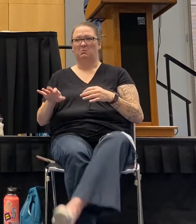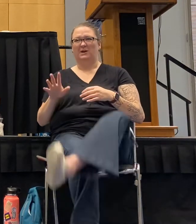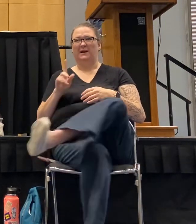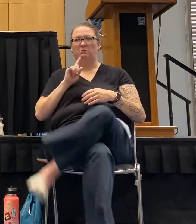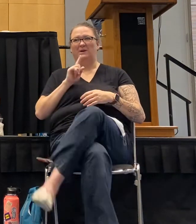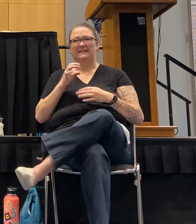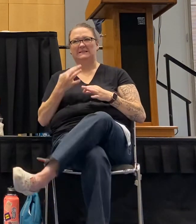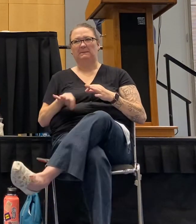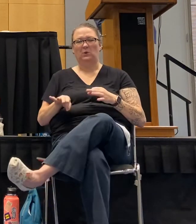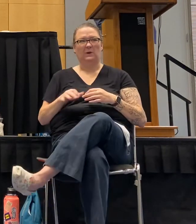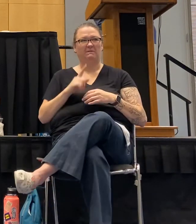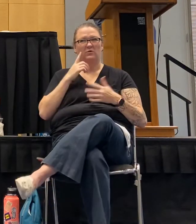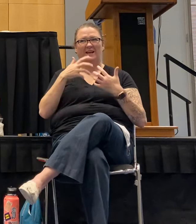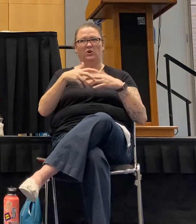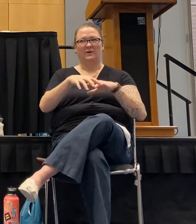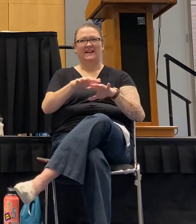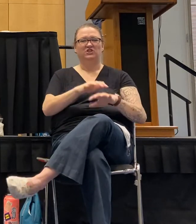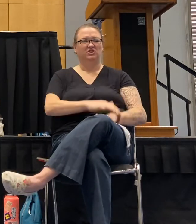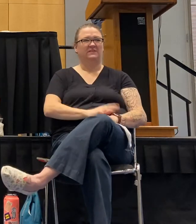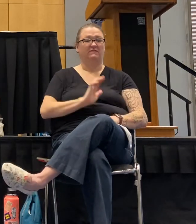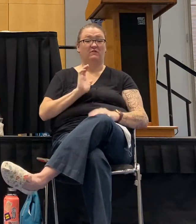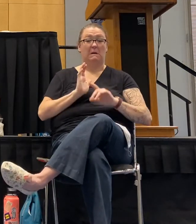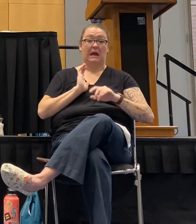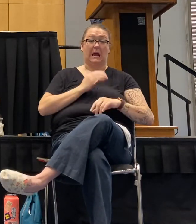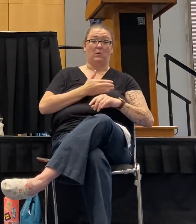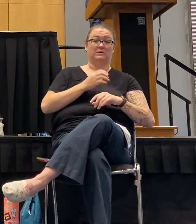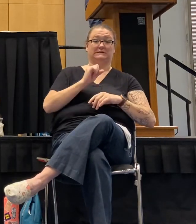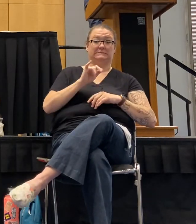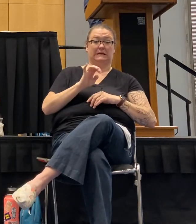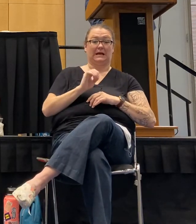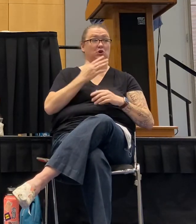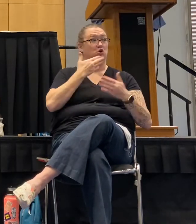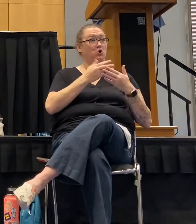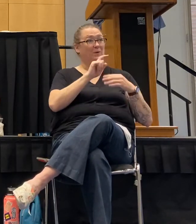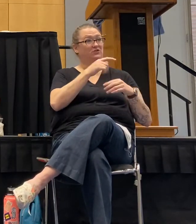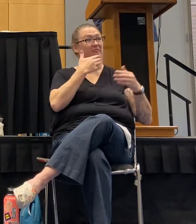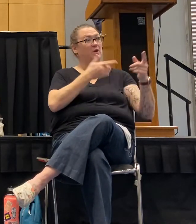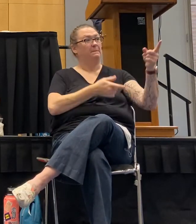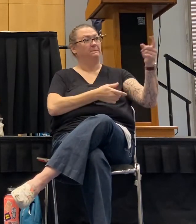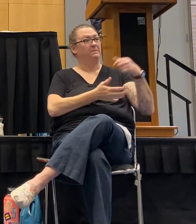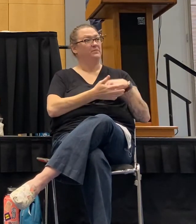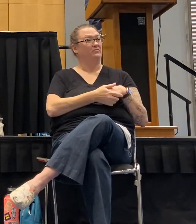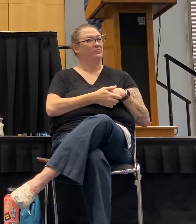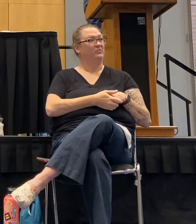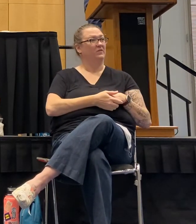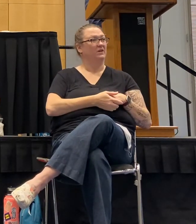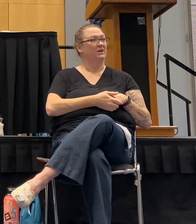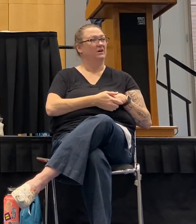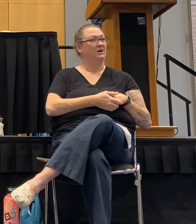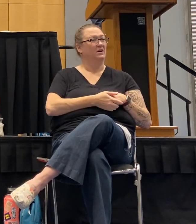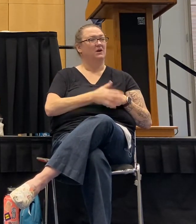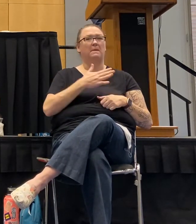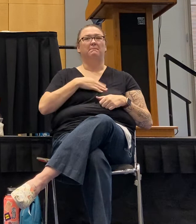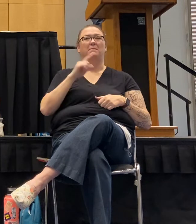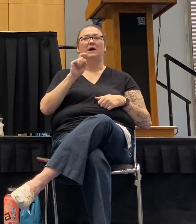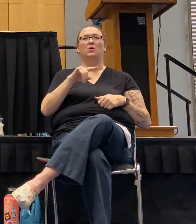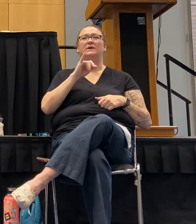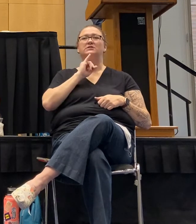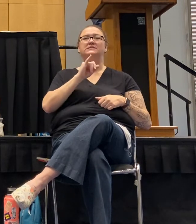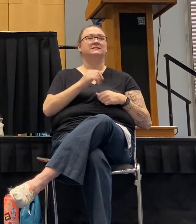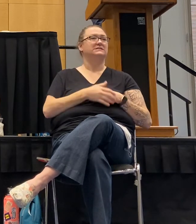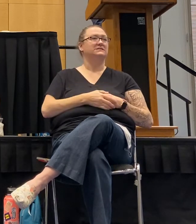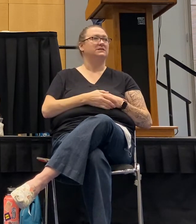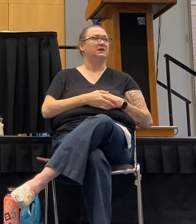as the integration from the ISSS side. Great questions. Yes, there in the back. My question